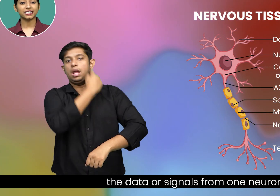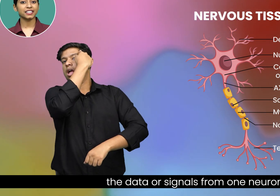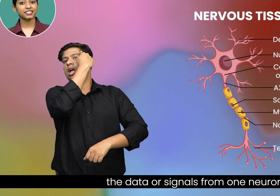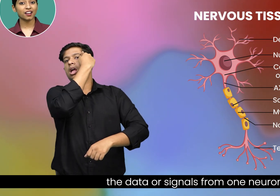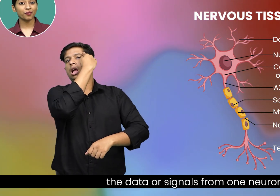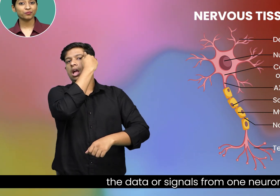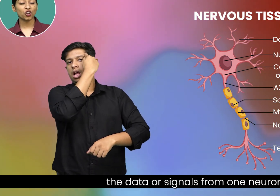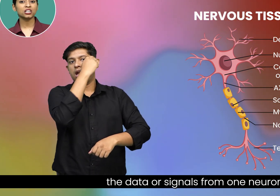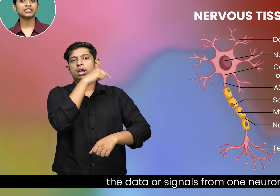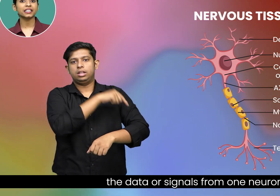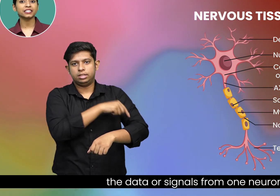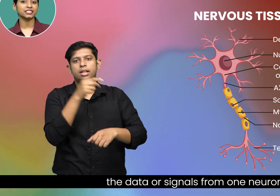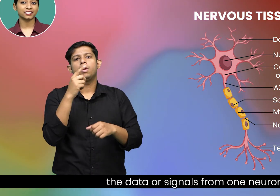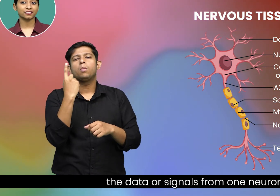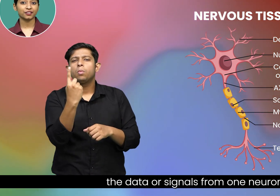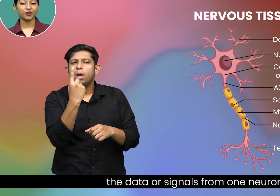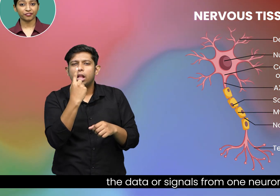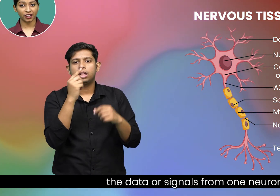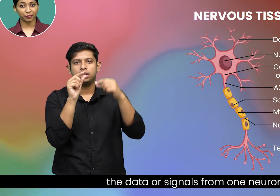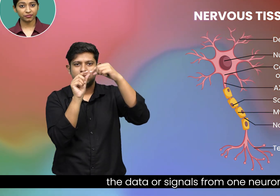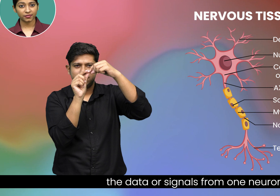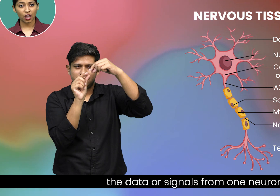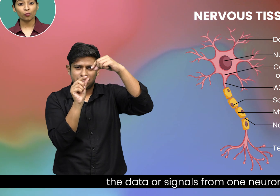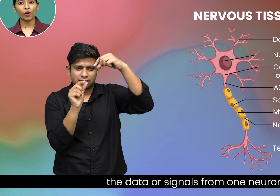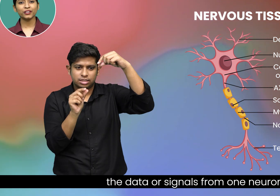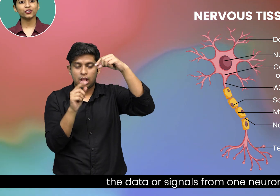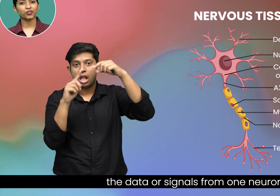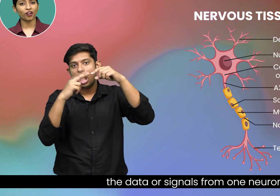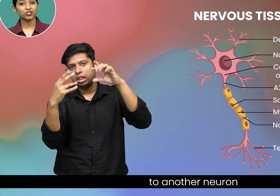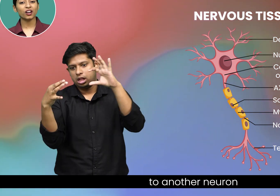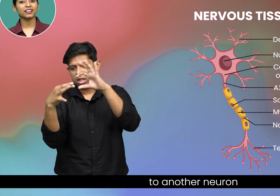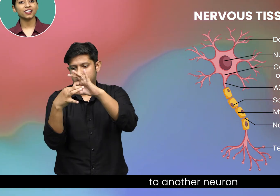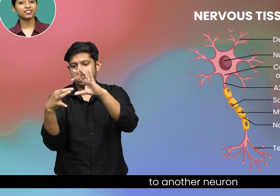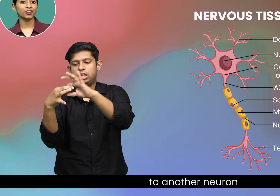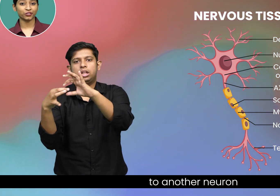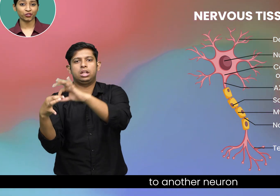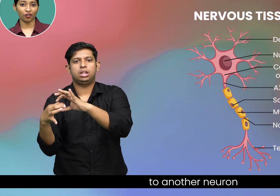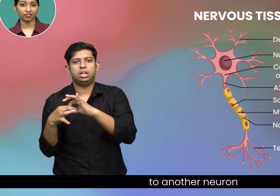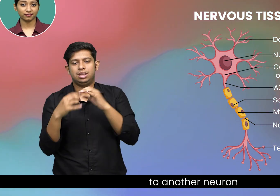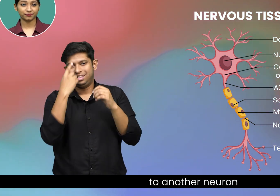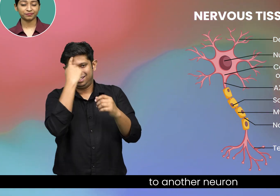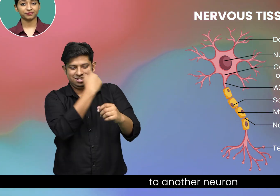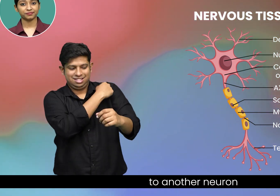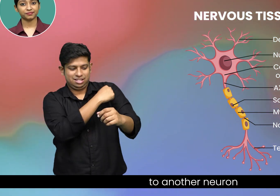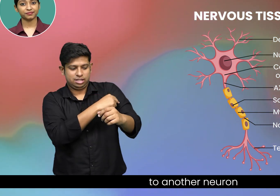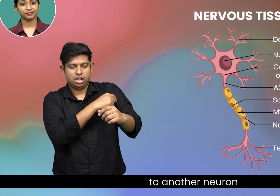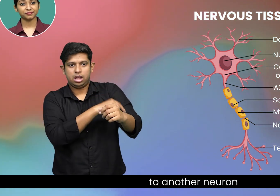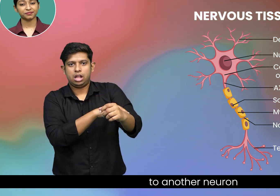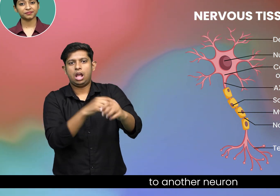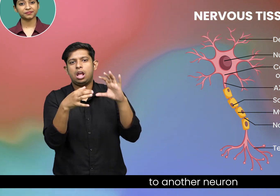receives the data or signals from one neuron to another neuron